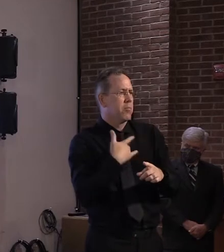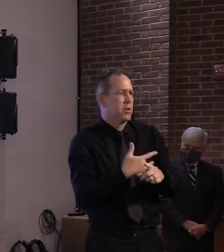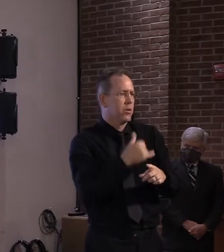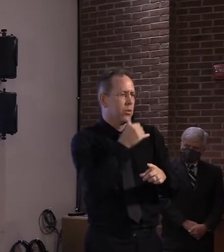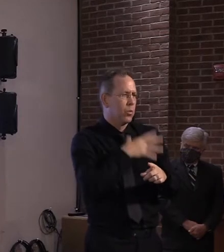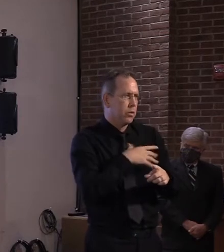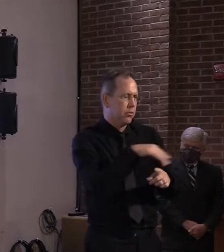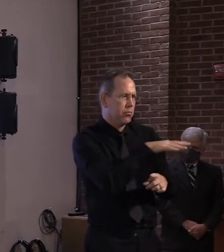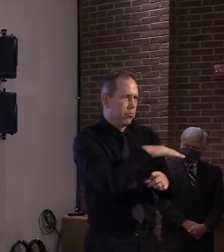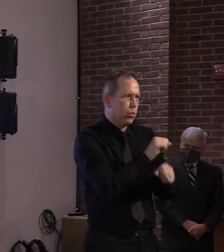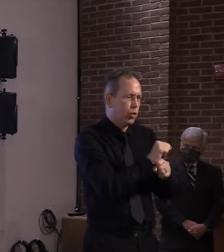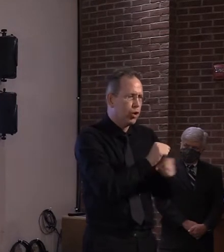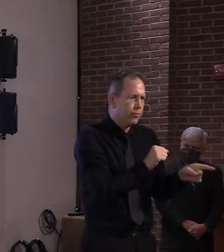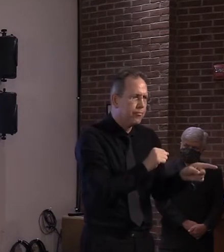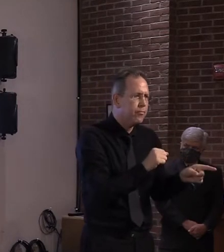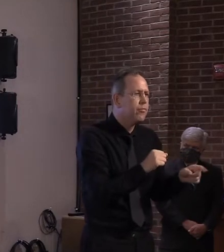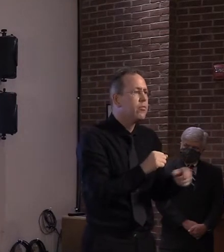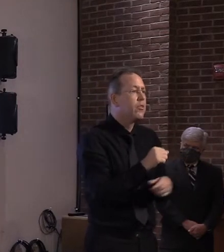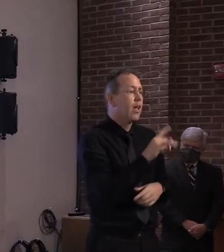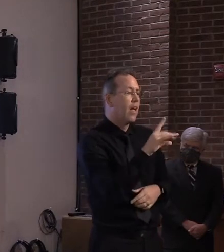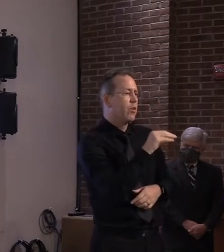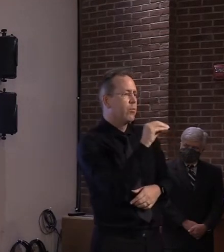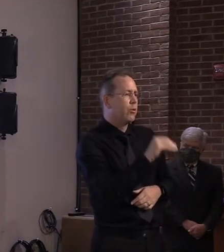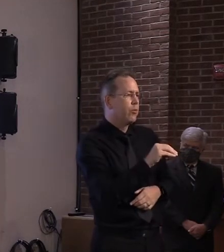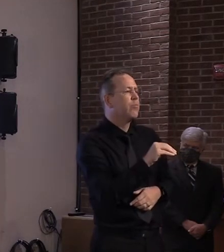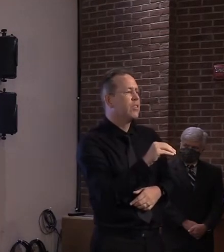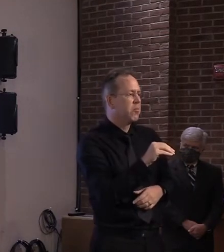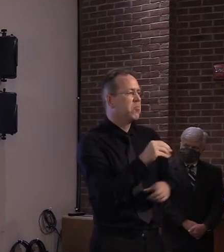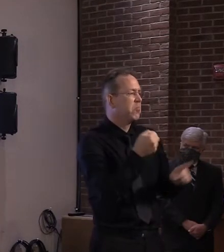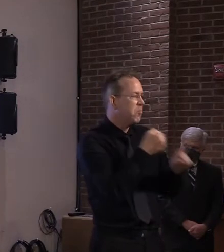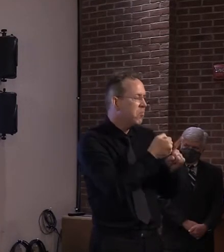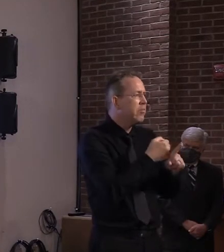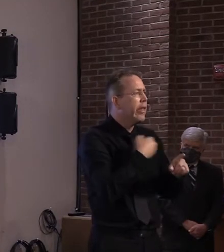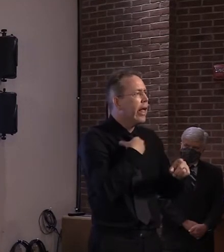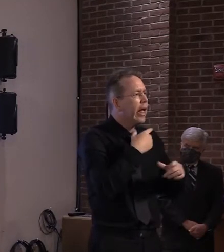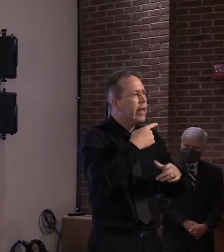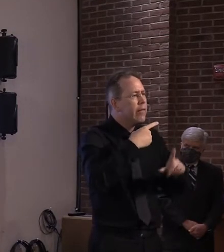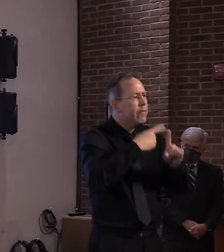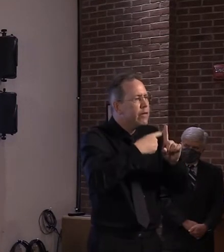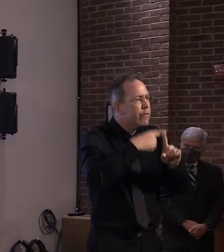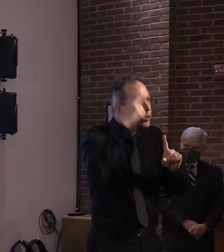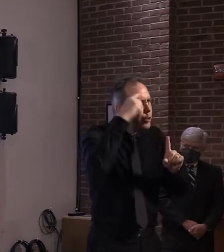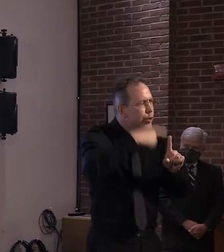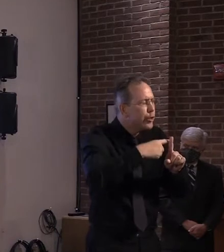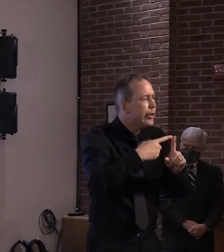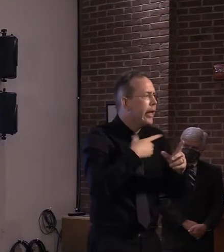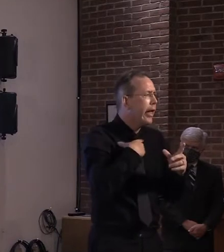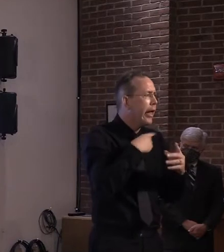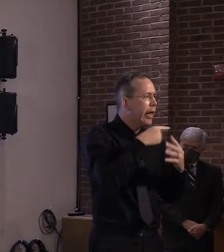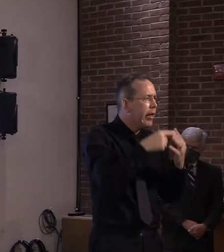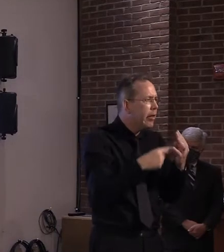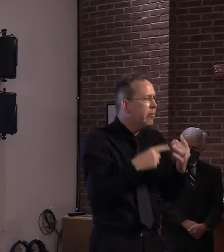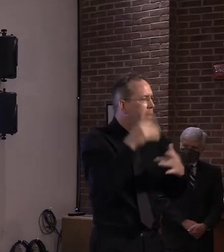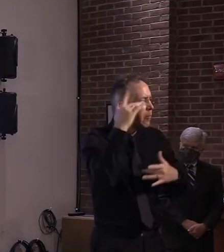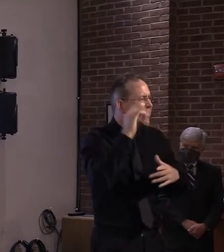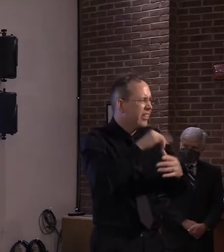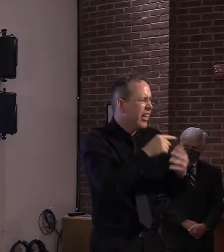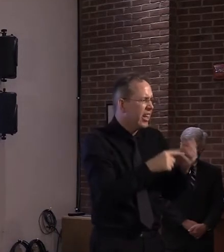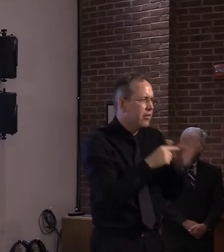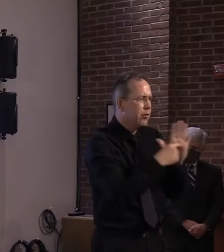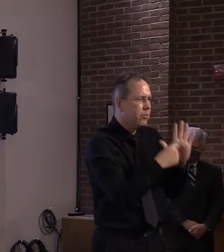84% were symptomatic, and the majority, 92%, were